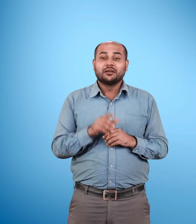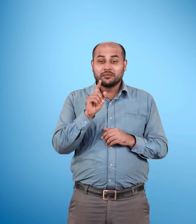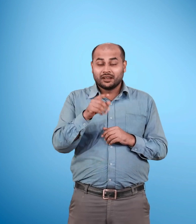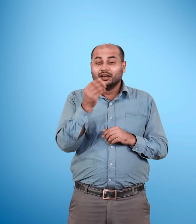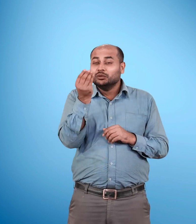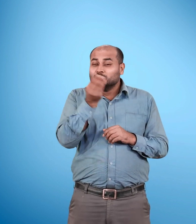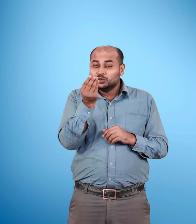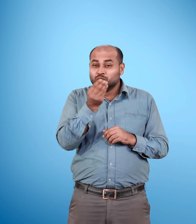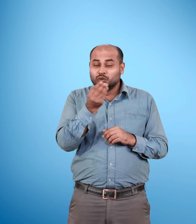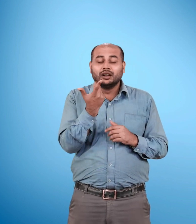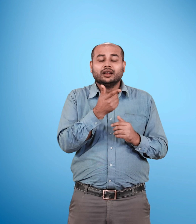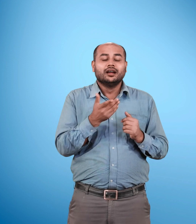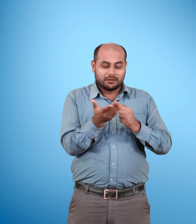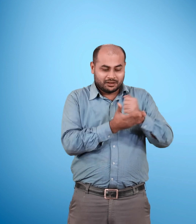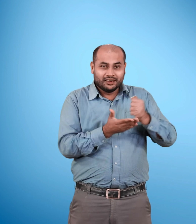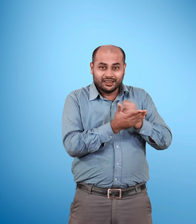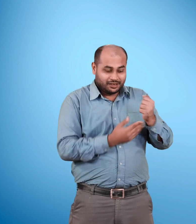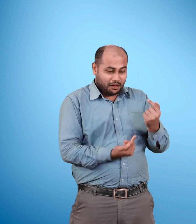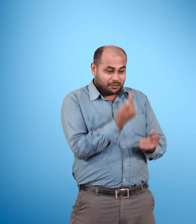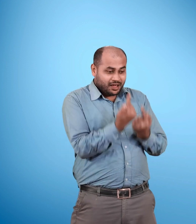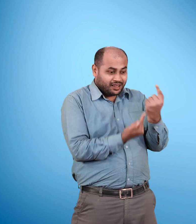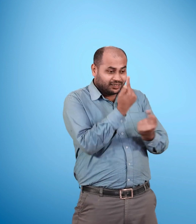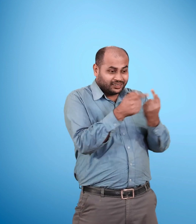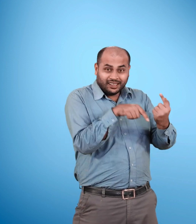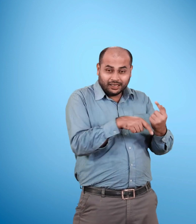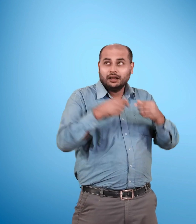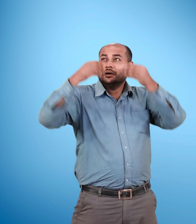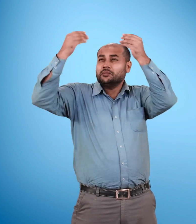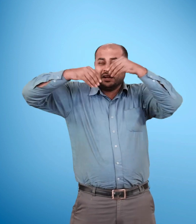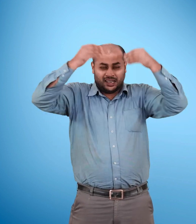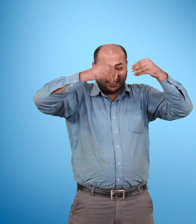The sowing of many crops depends on the arrival of monsoon.